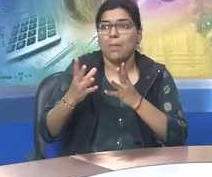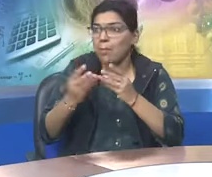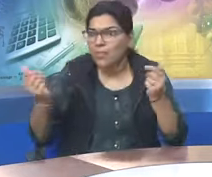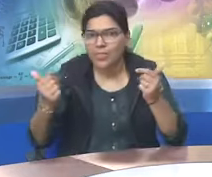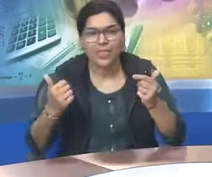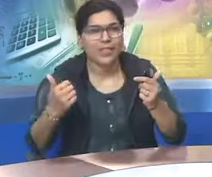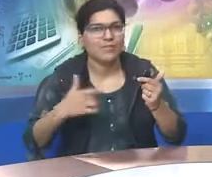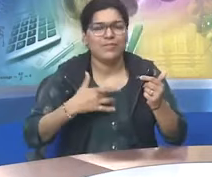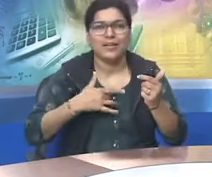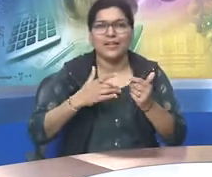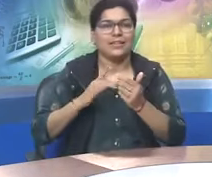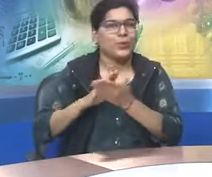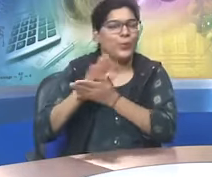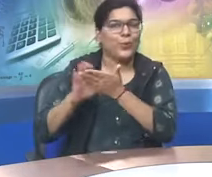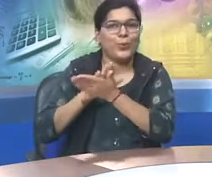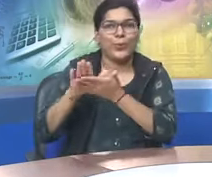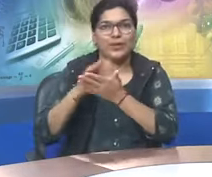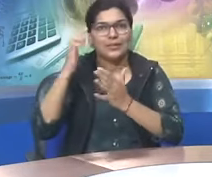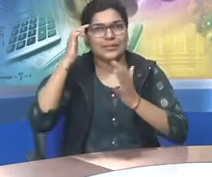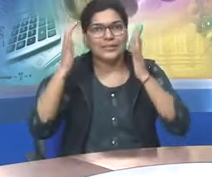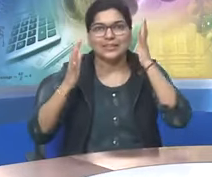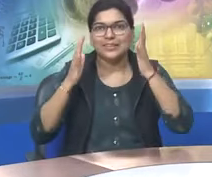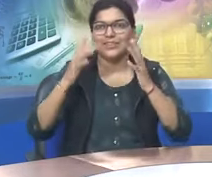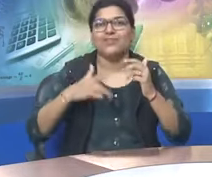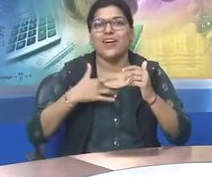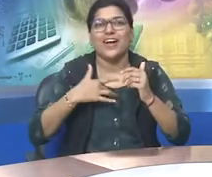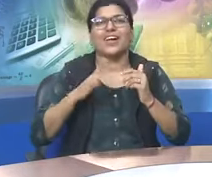grandmother, but now there is no one.